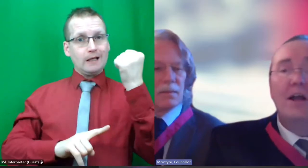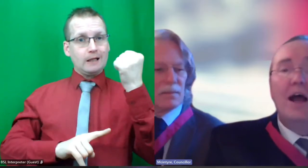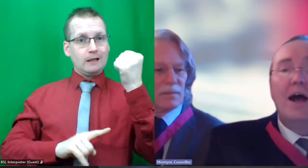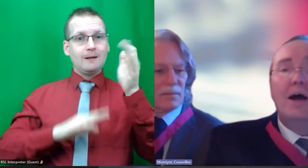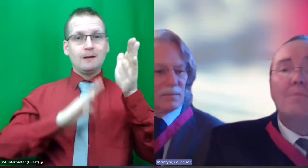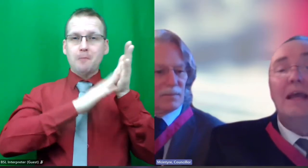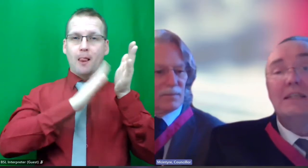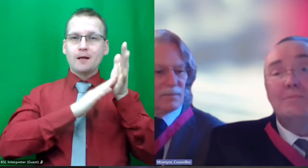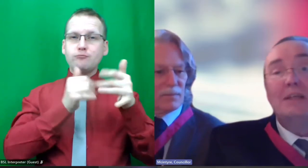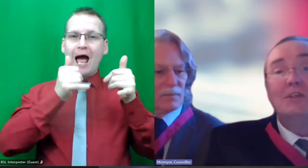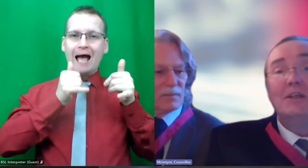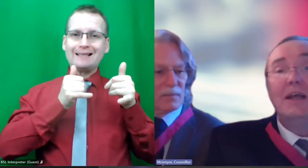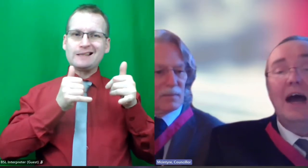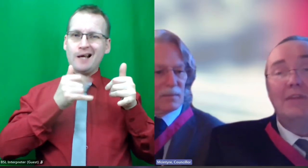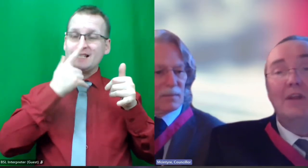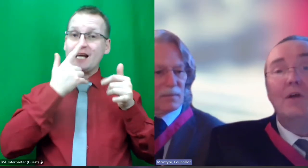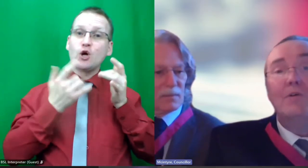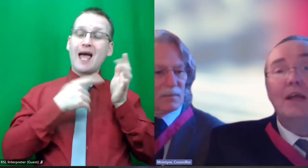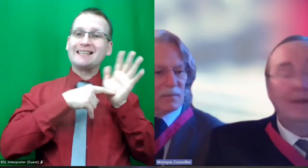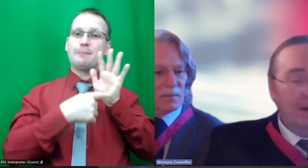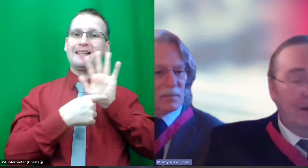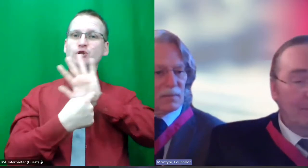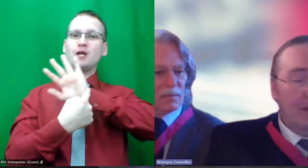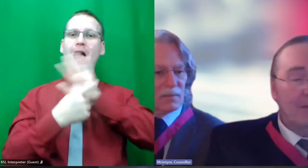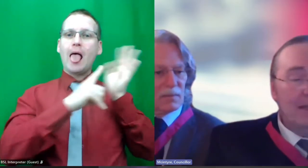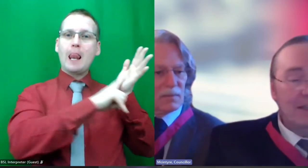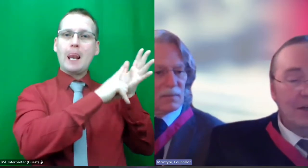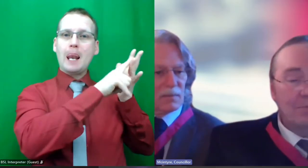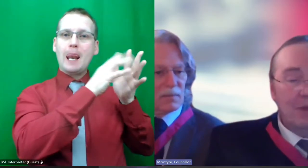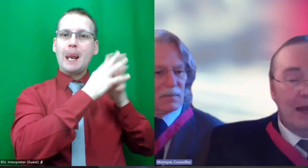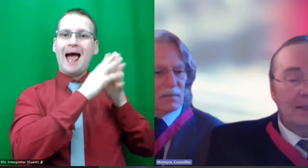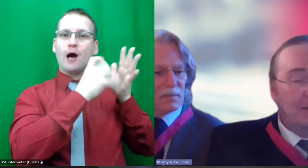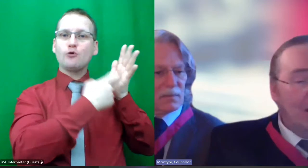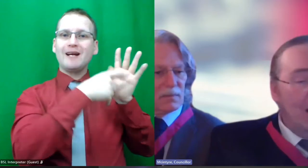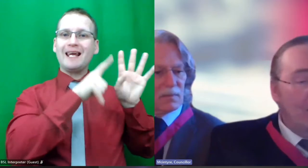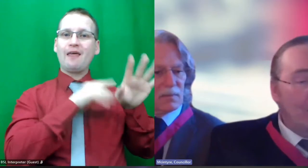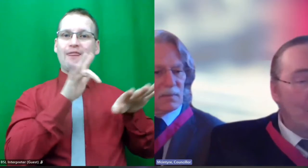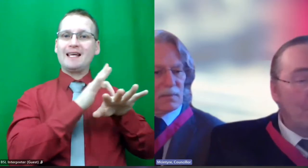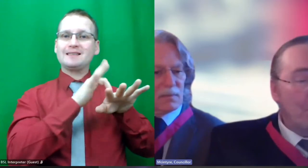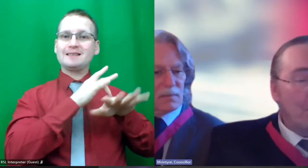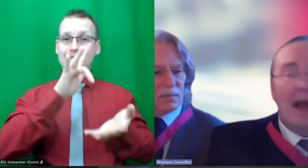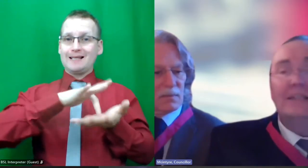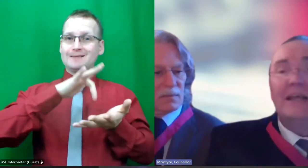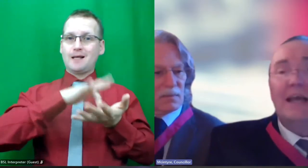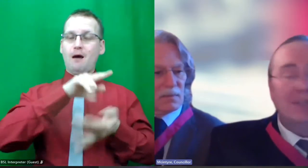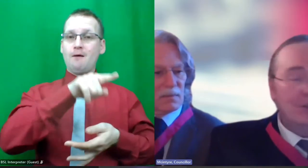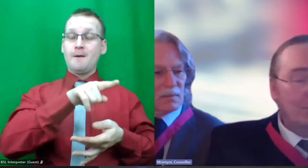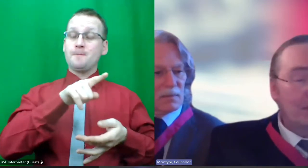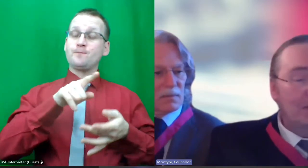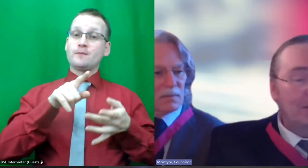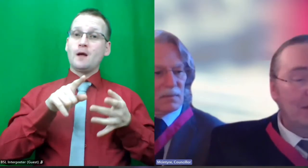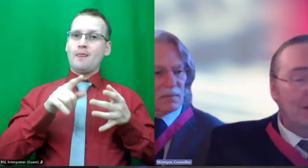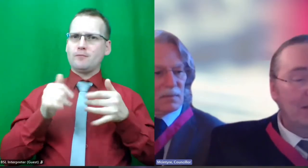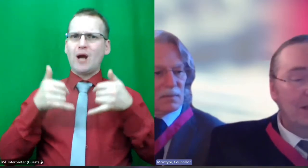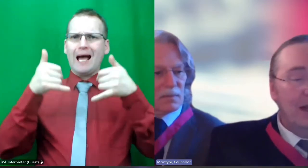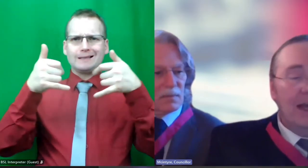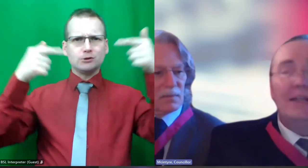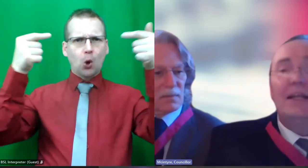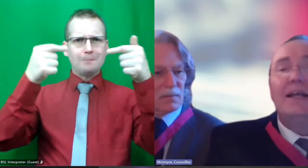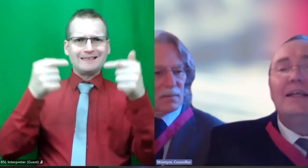her exhibition at the Lowry Theatre Complex. The Copland Prize is a competition that